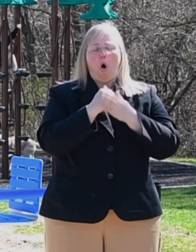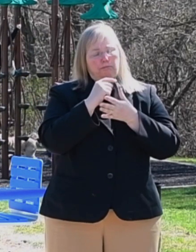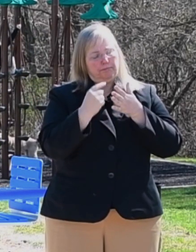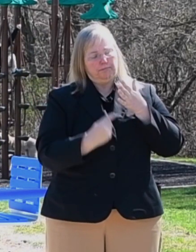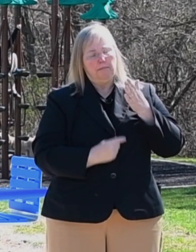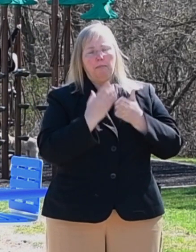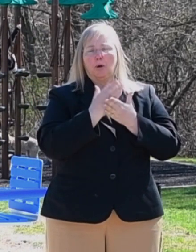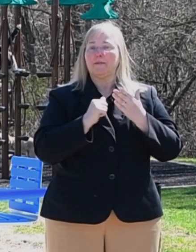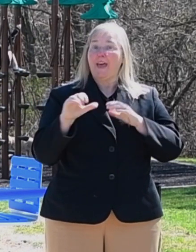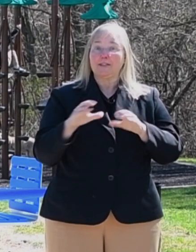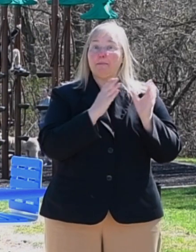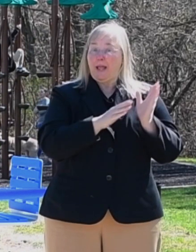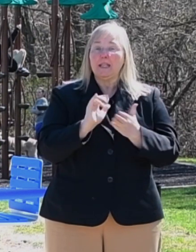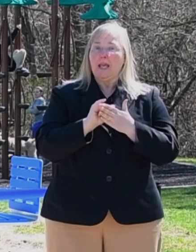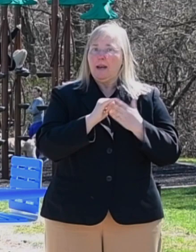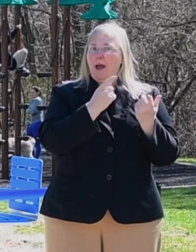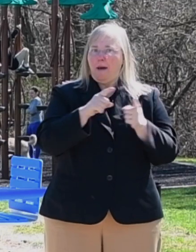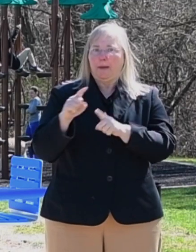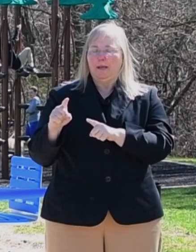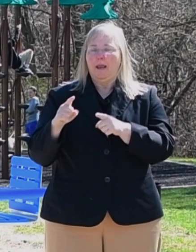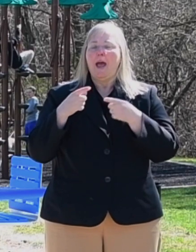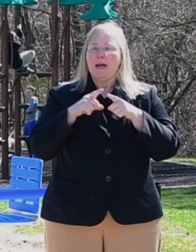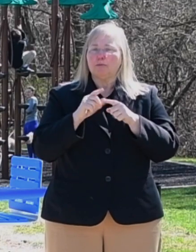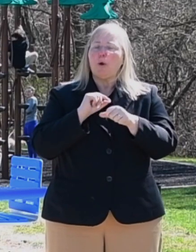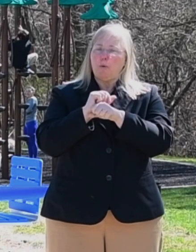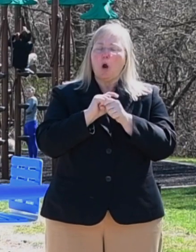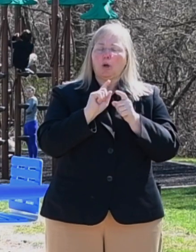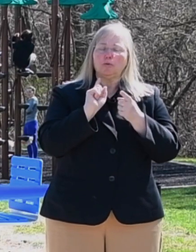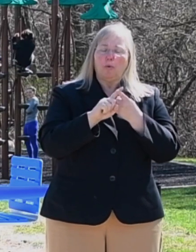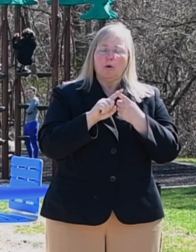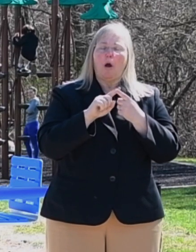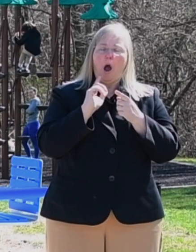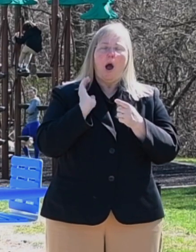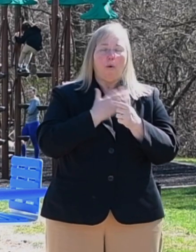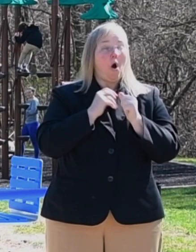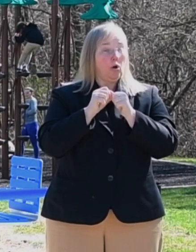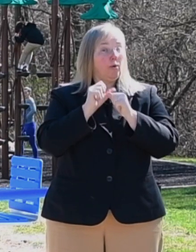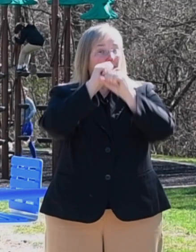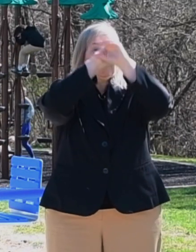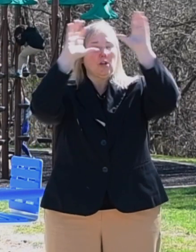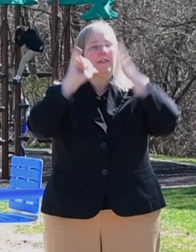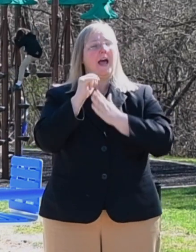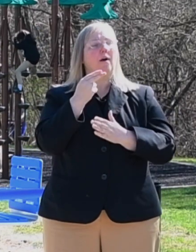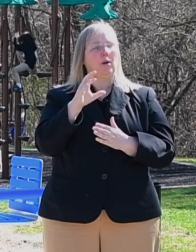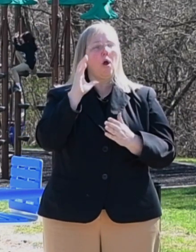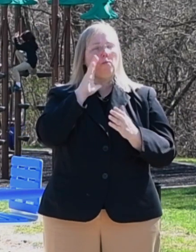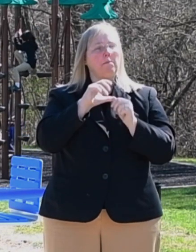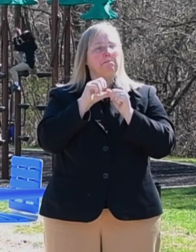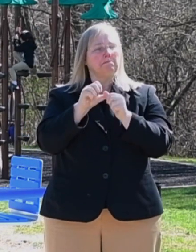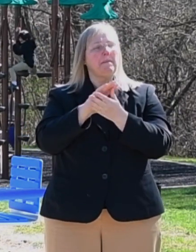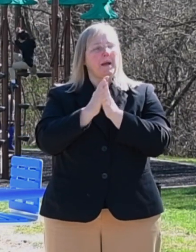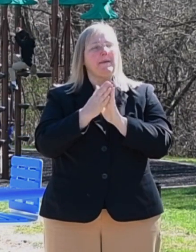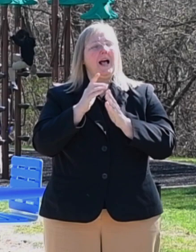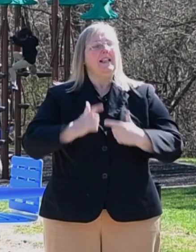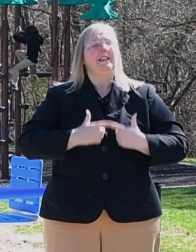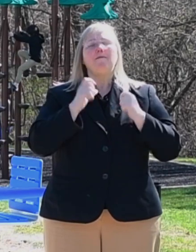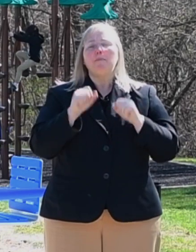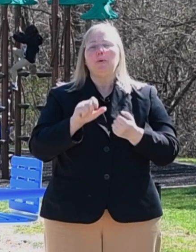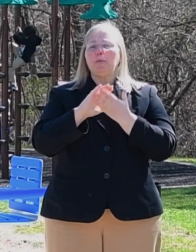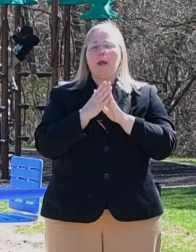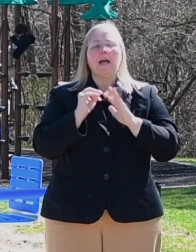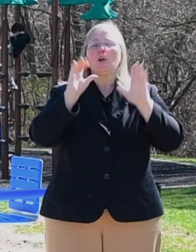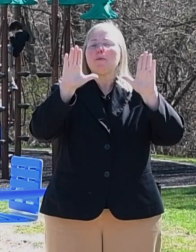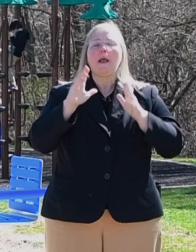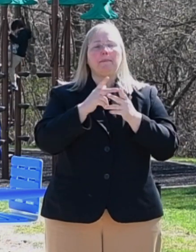be implemented as we work toward our ongoing vision that Howard County will be a livable community and a great place to grow